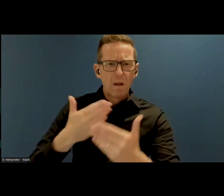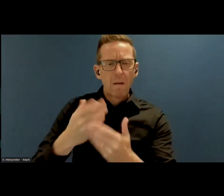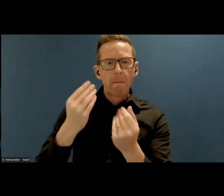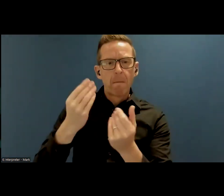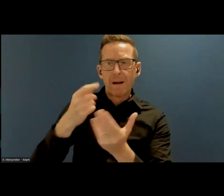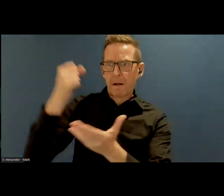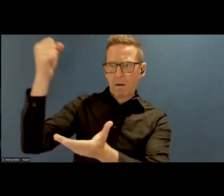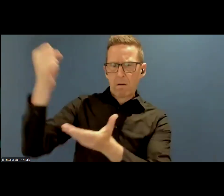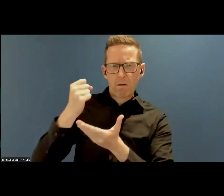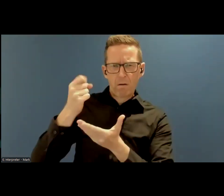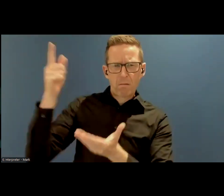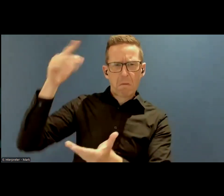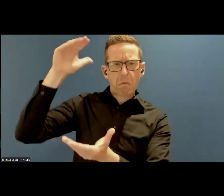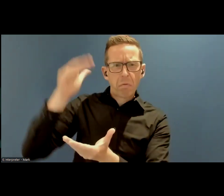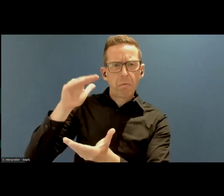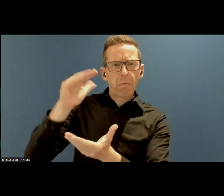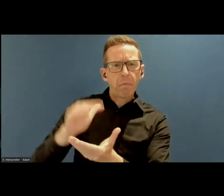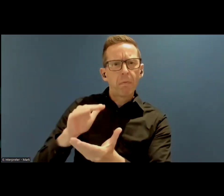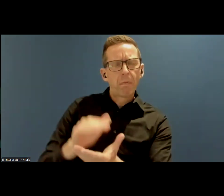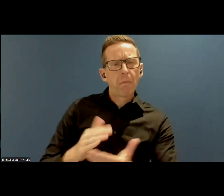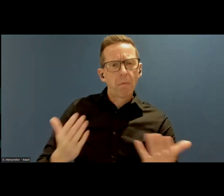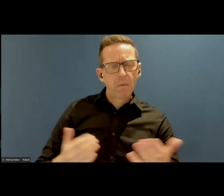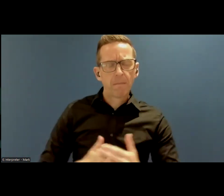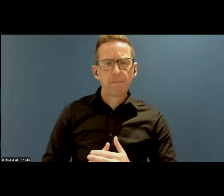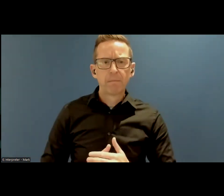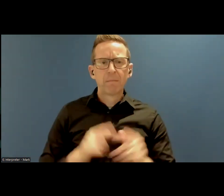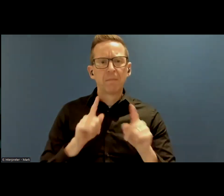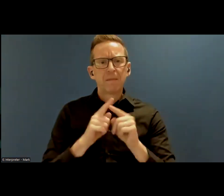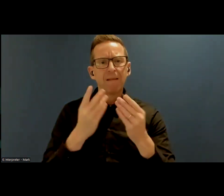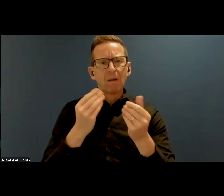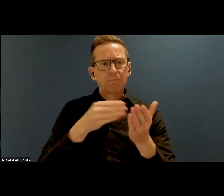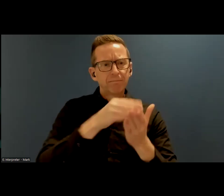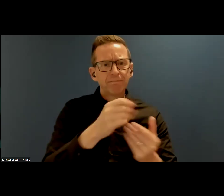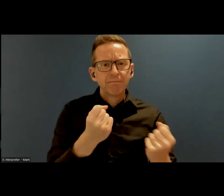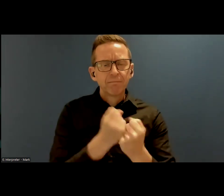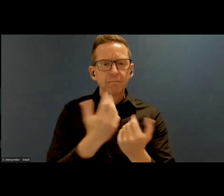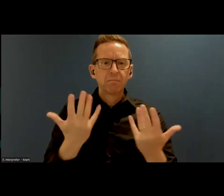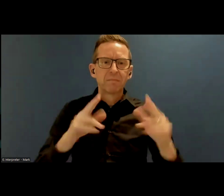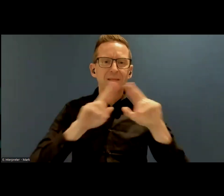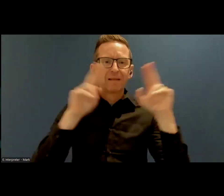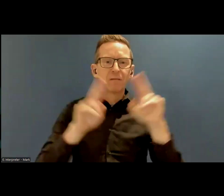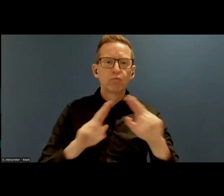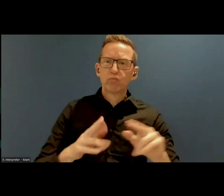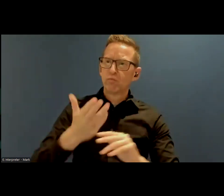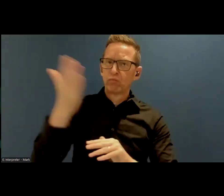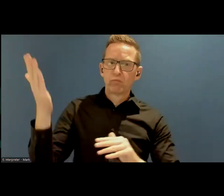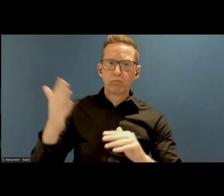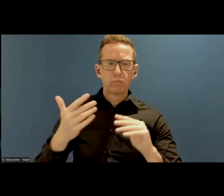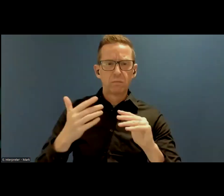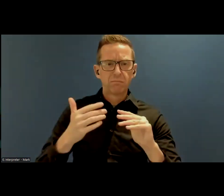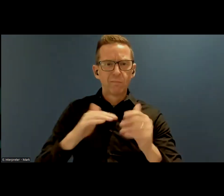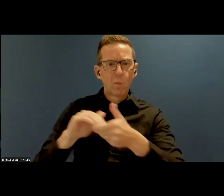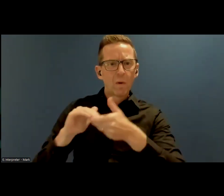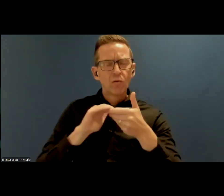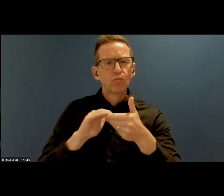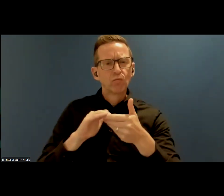cuts and the loss of financing from international cooperation for development. Many times it